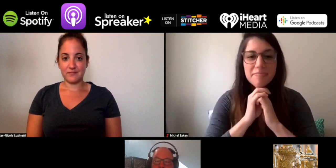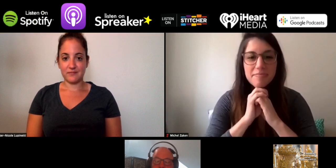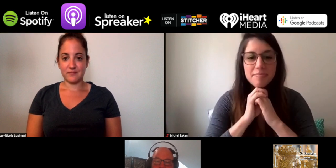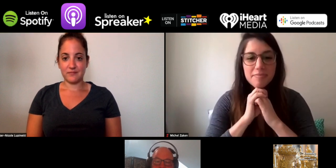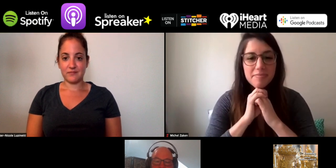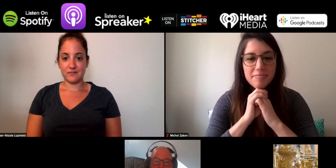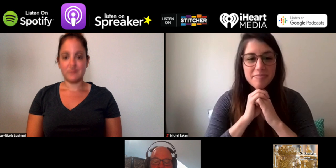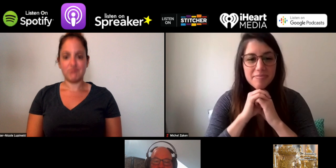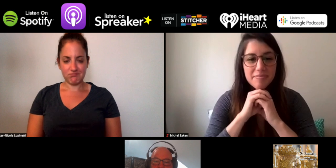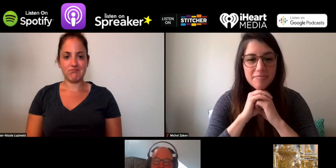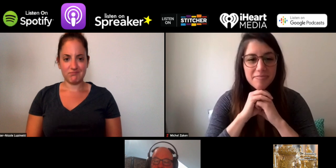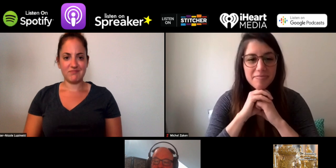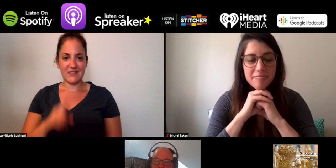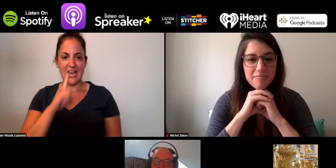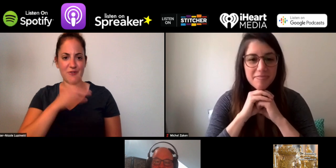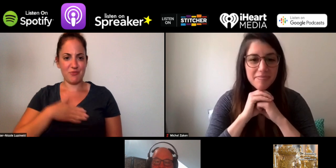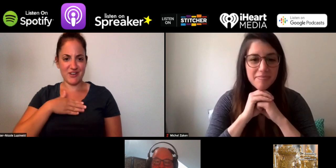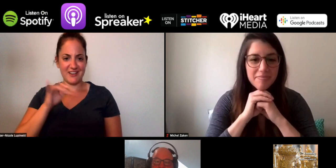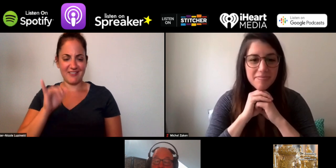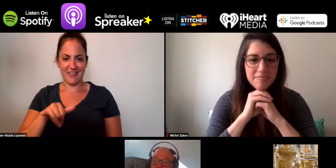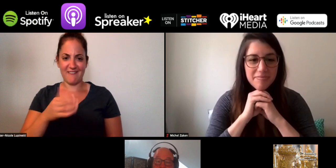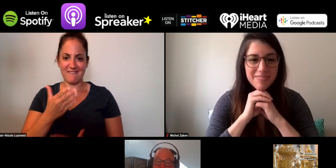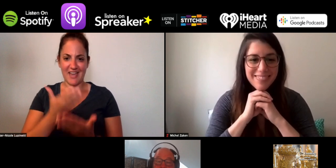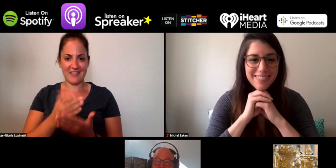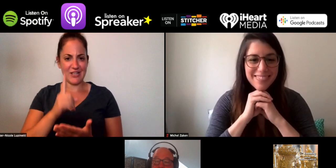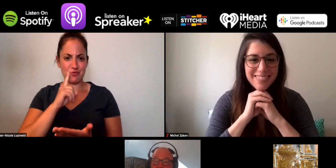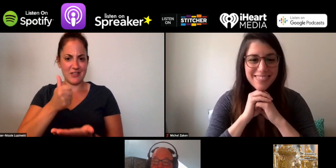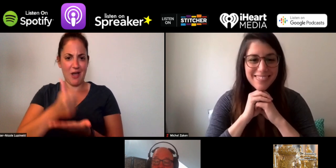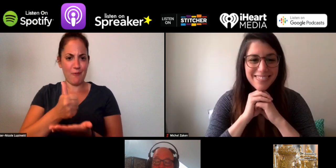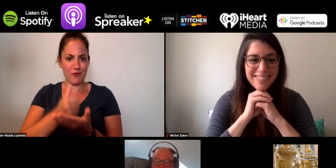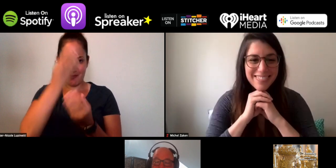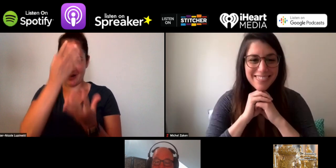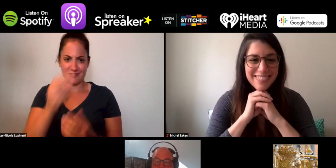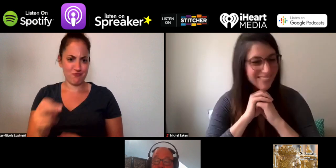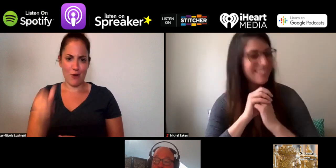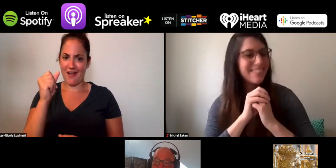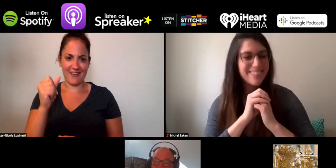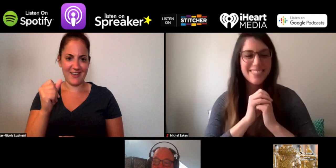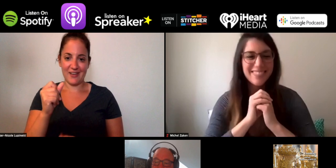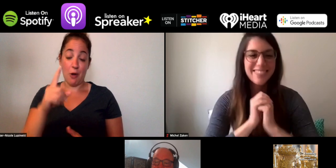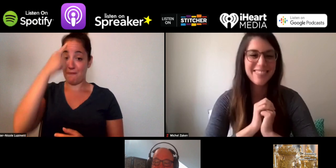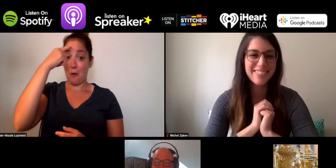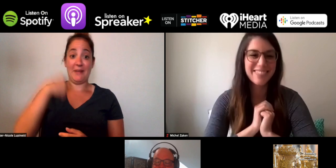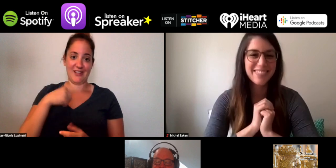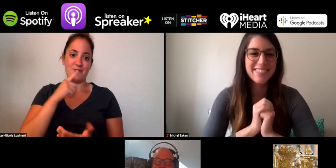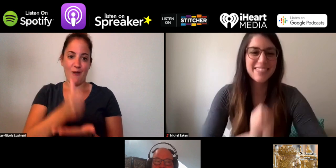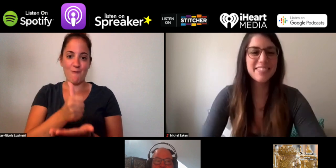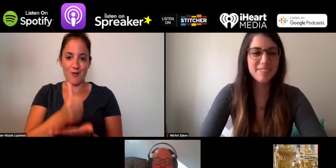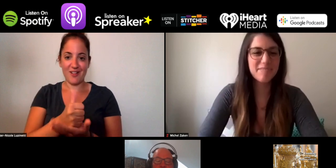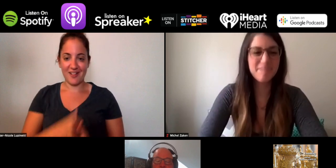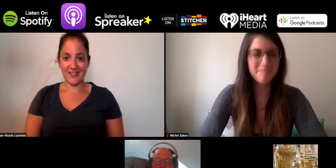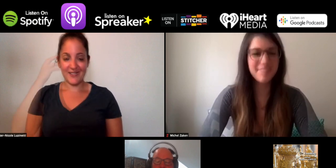I really appreciate that. That is really helpful information right off the bat for me.